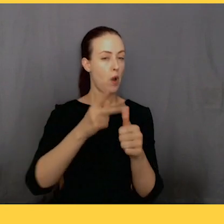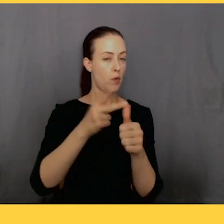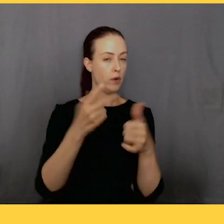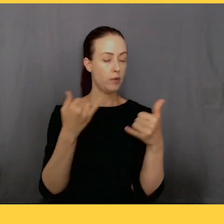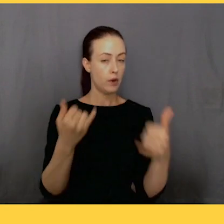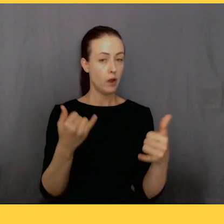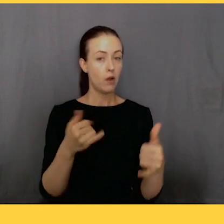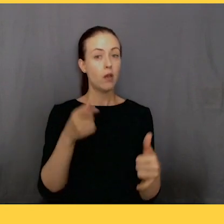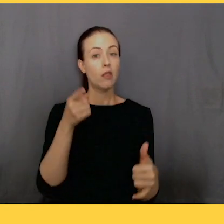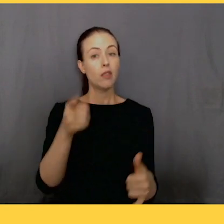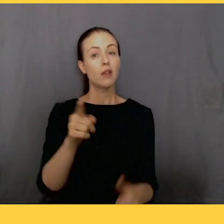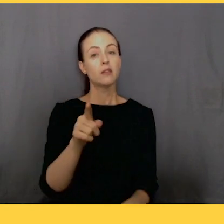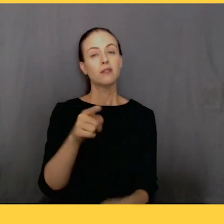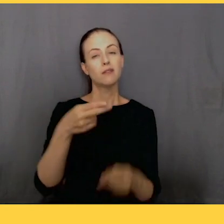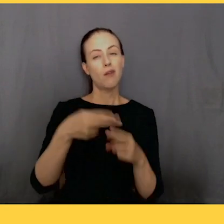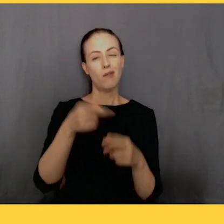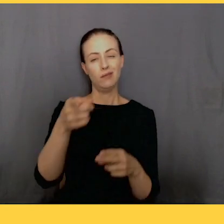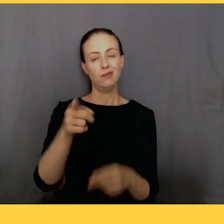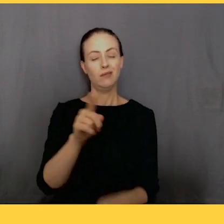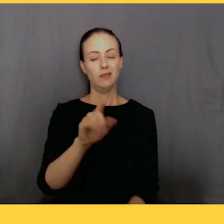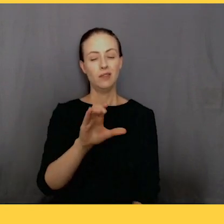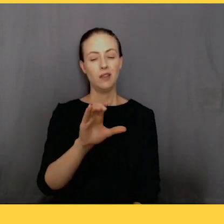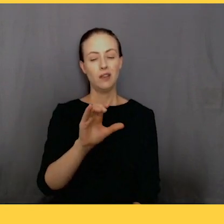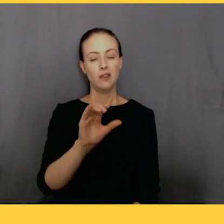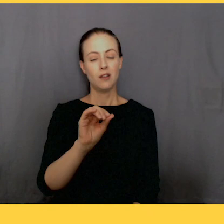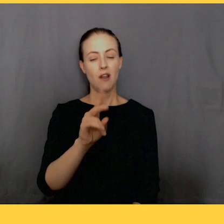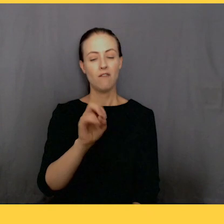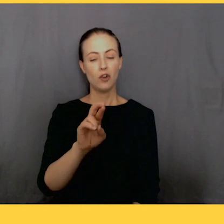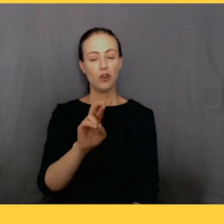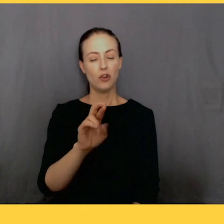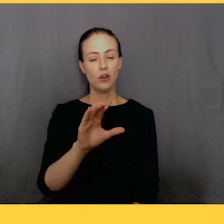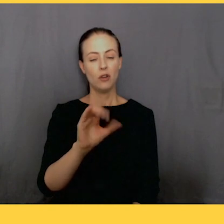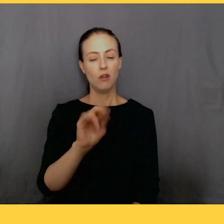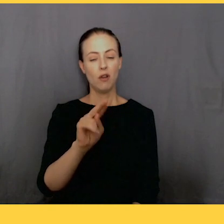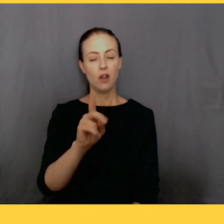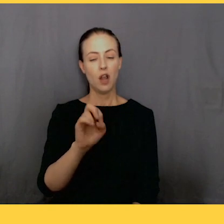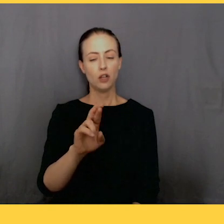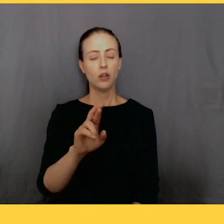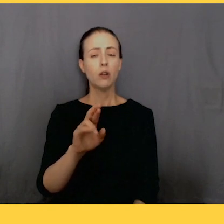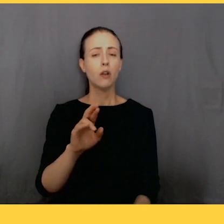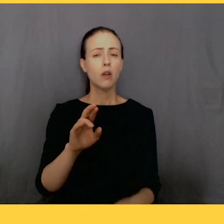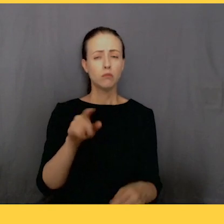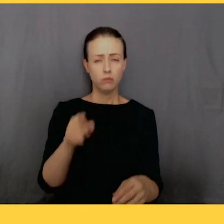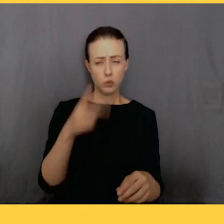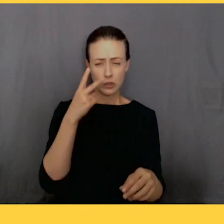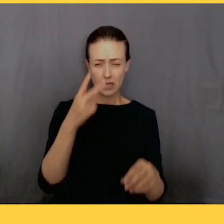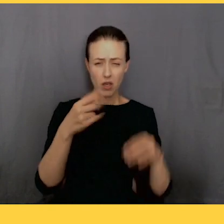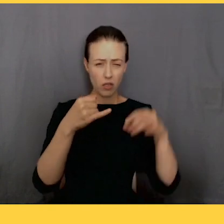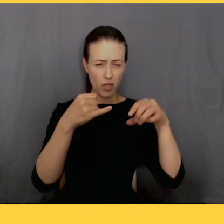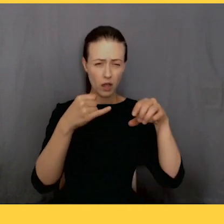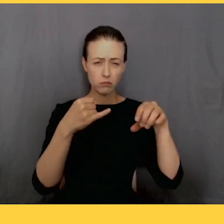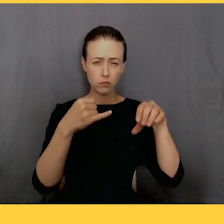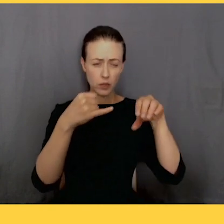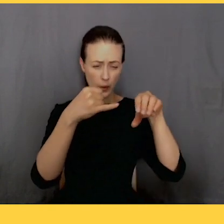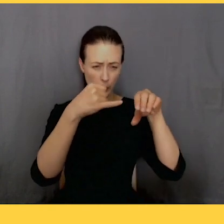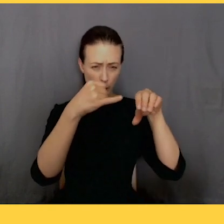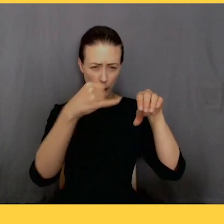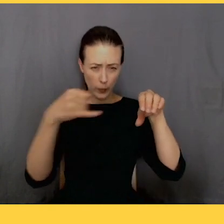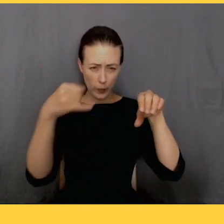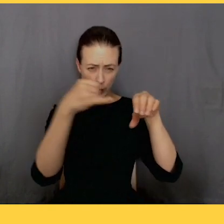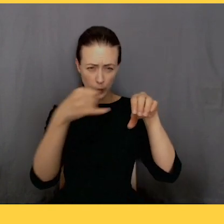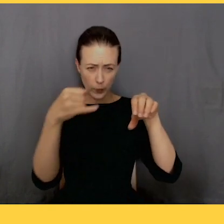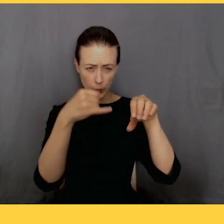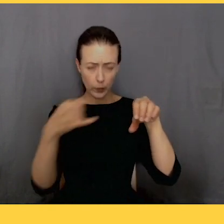cover conductor as opposed to the traditional bare uninsulated conductor that are being used as an industry